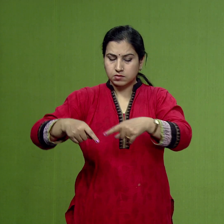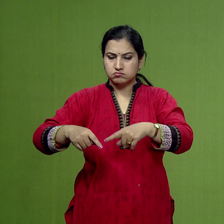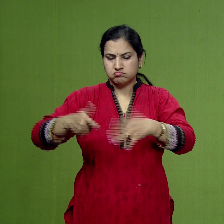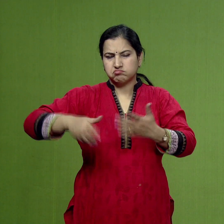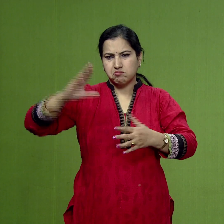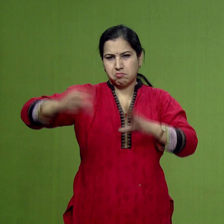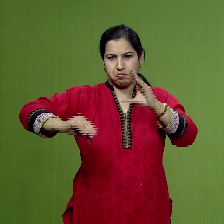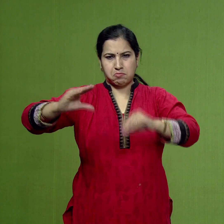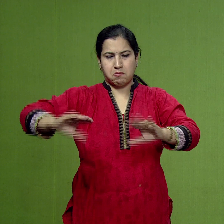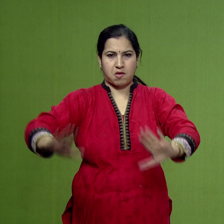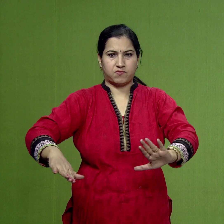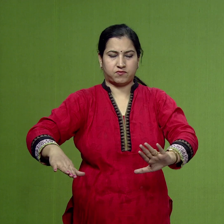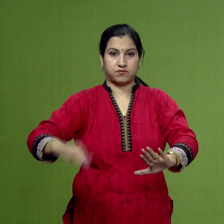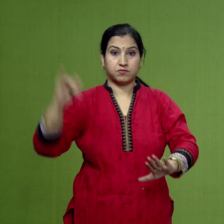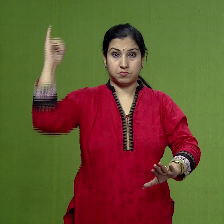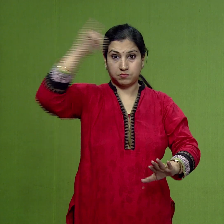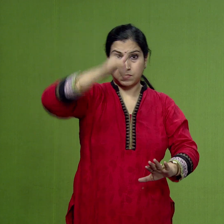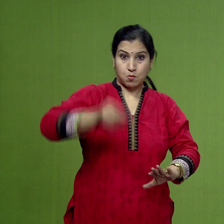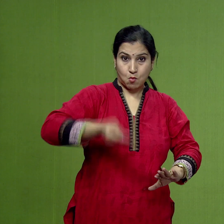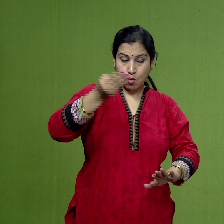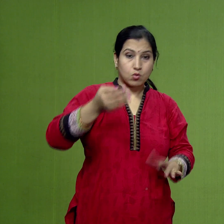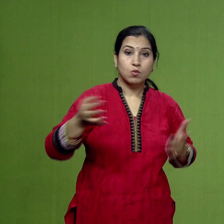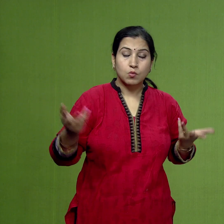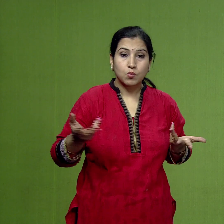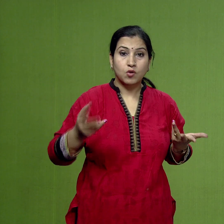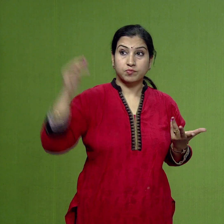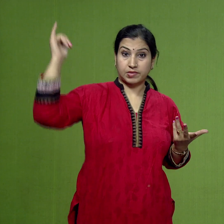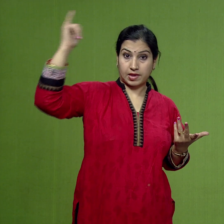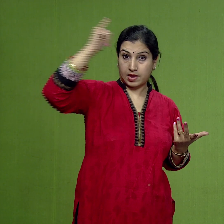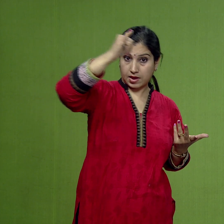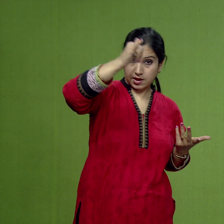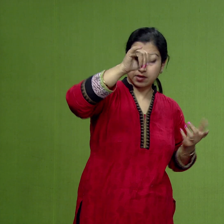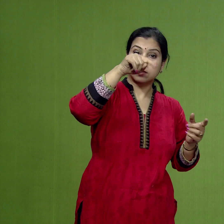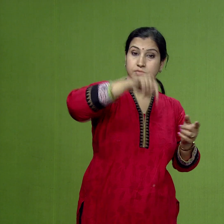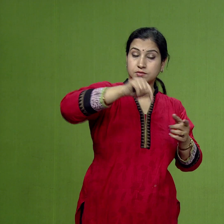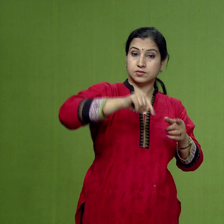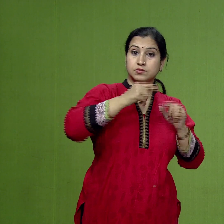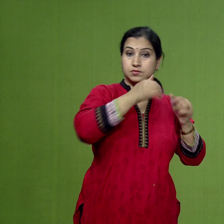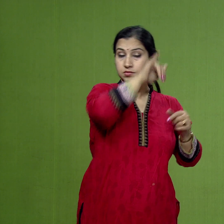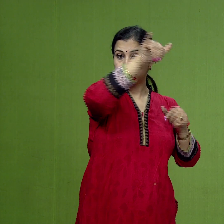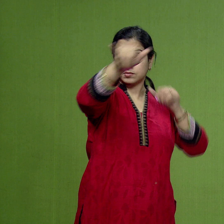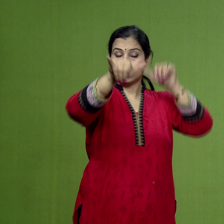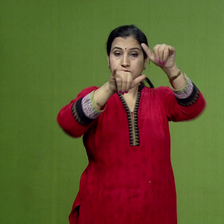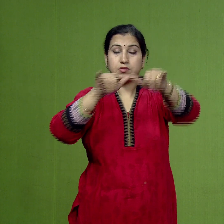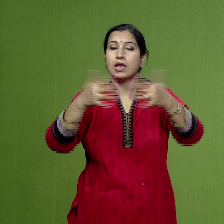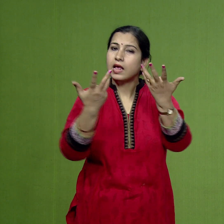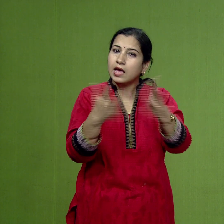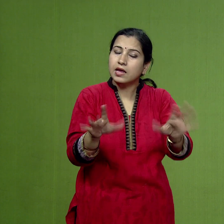extent. This is because through air routes and transportation, any place in